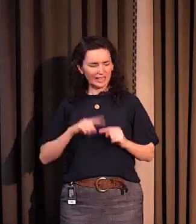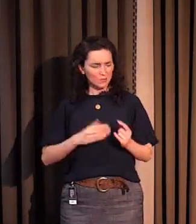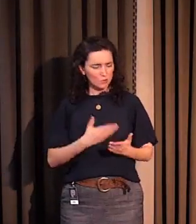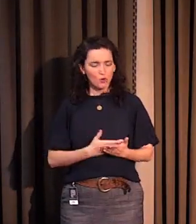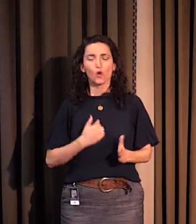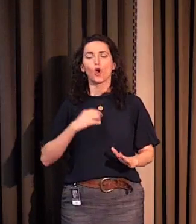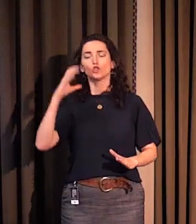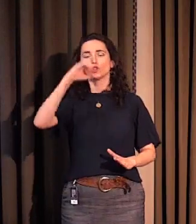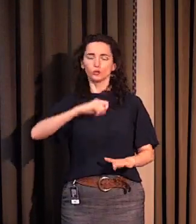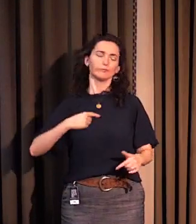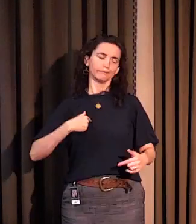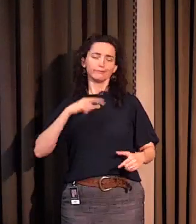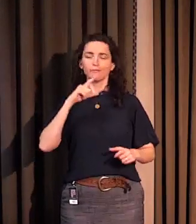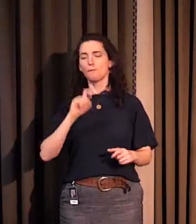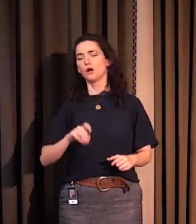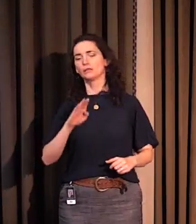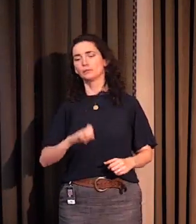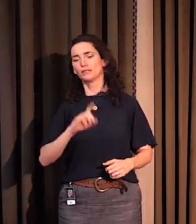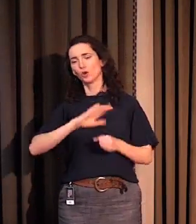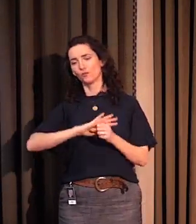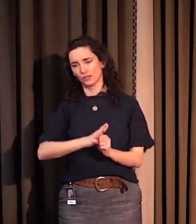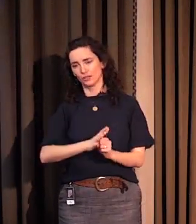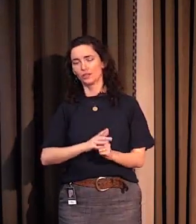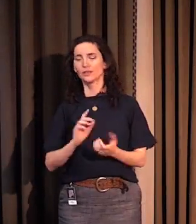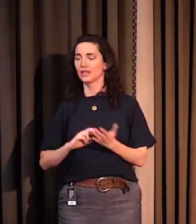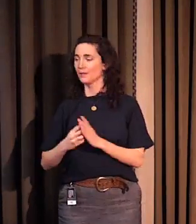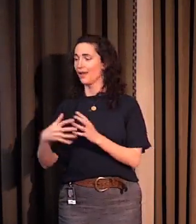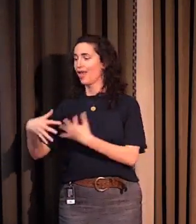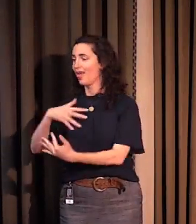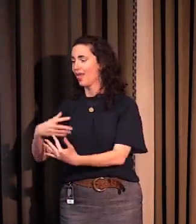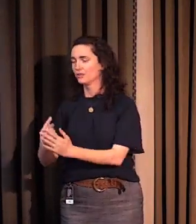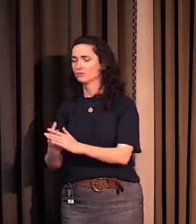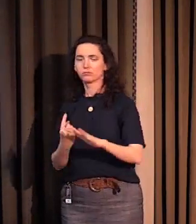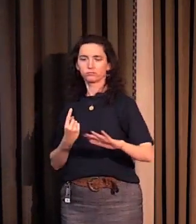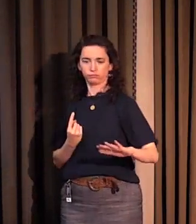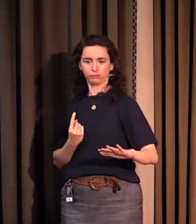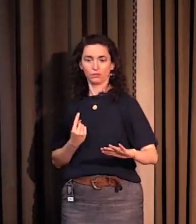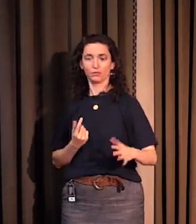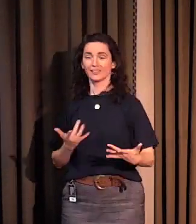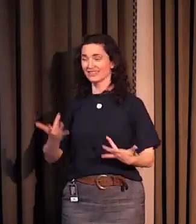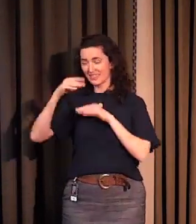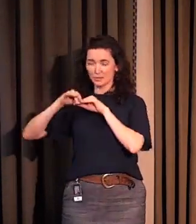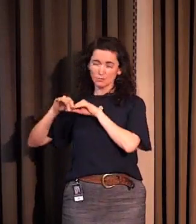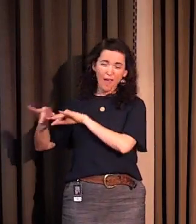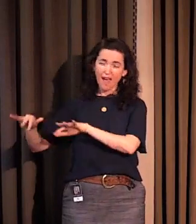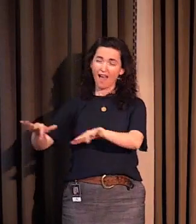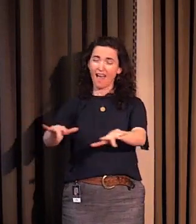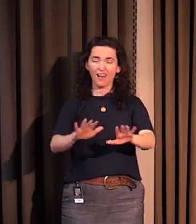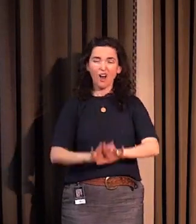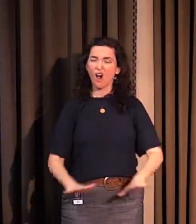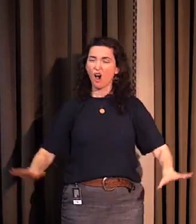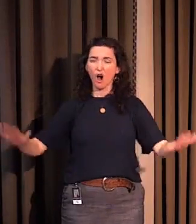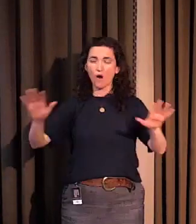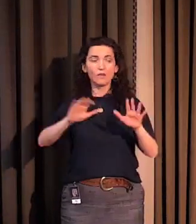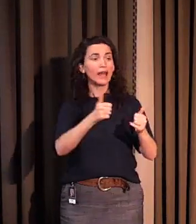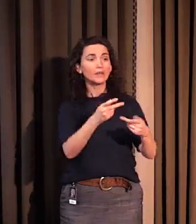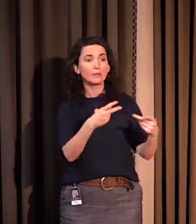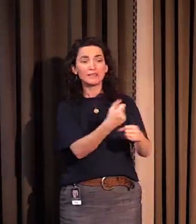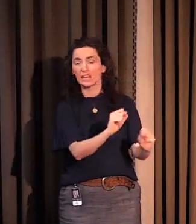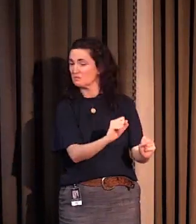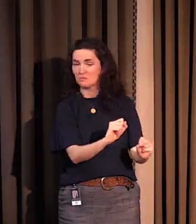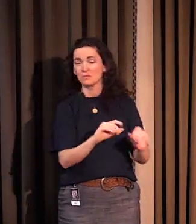and isolate accordingly. When you're in a surge like we are right now, when COVID is everywhere, and it is everywhere right now, if you